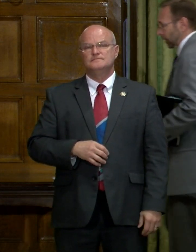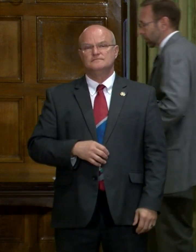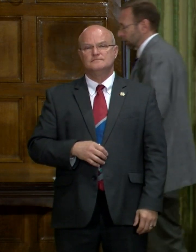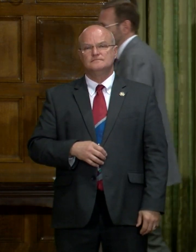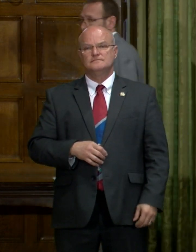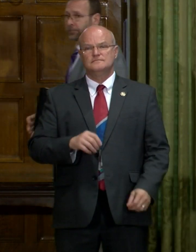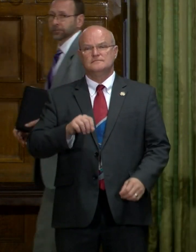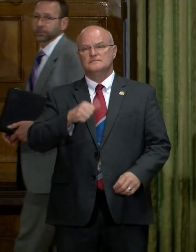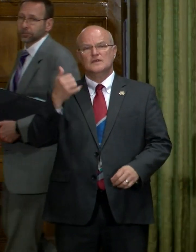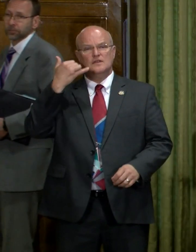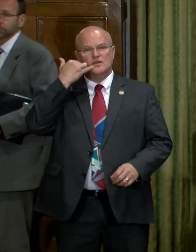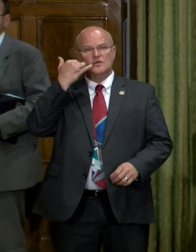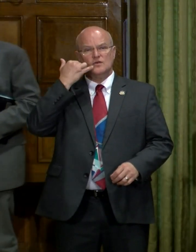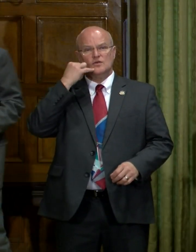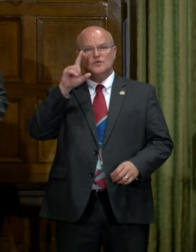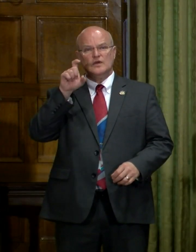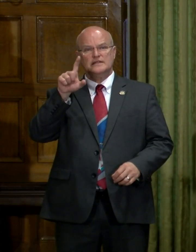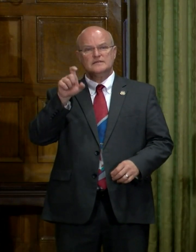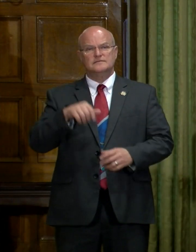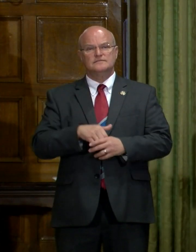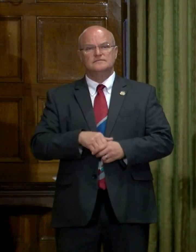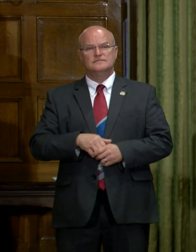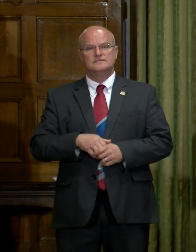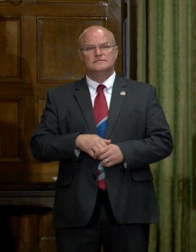Is there another question remotely?